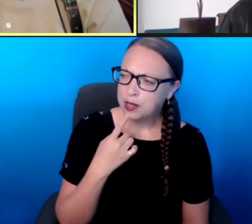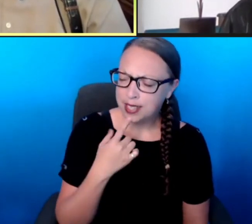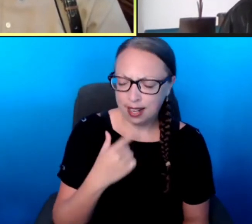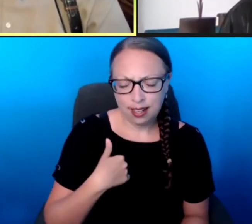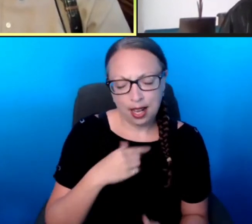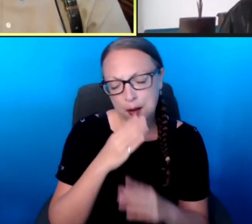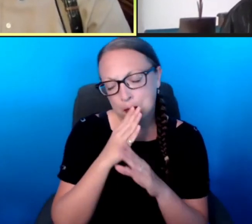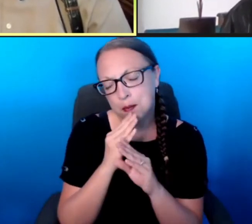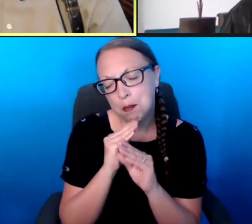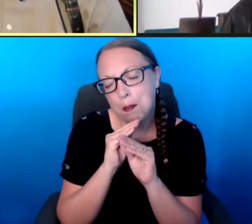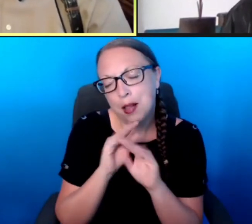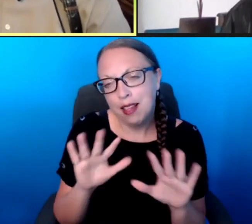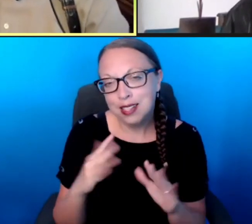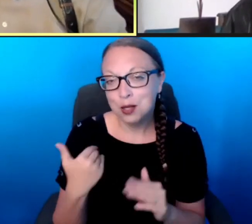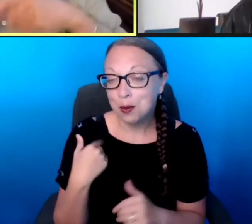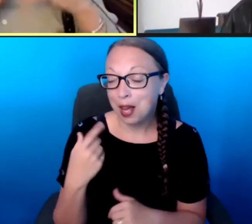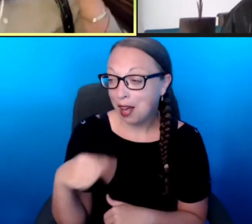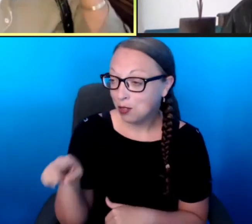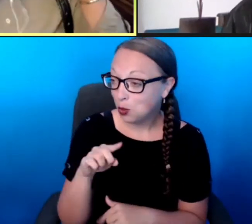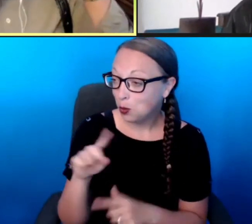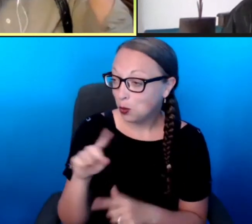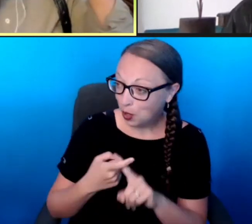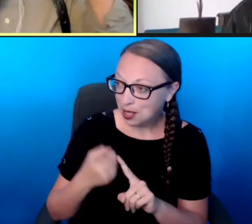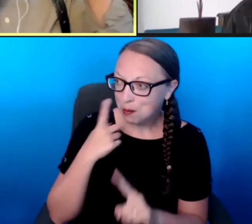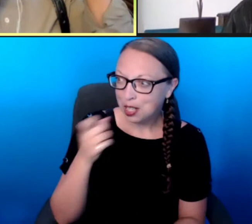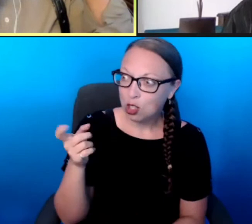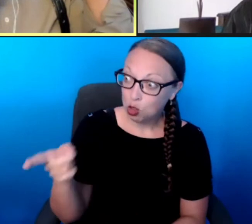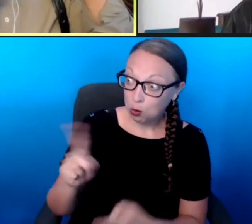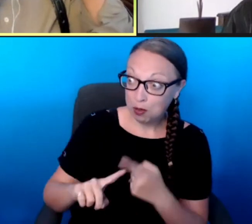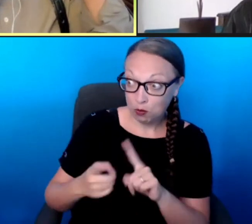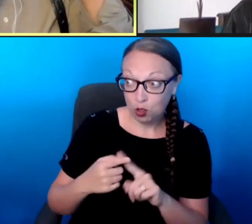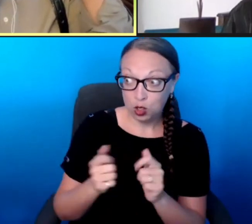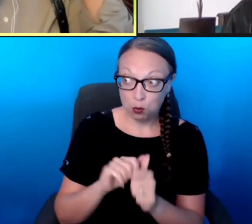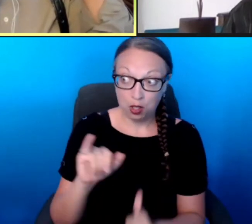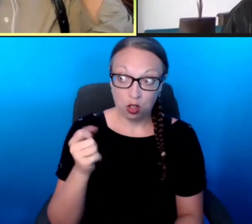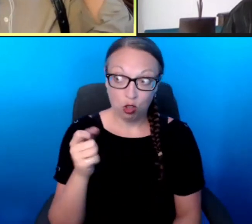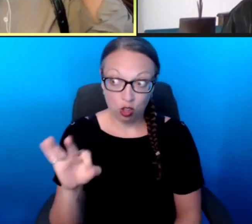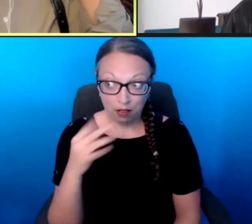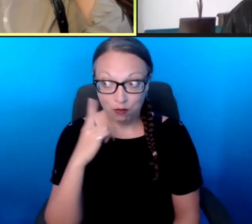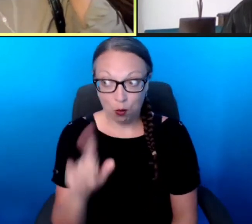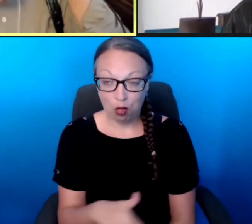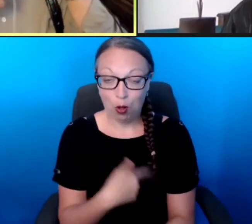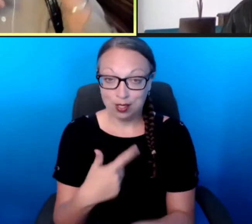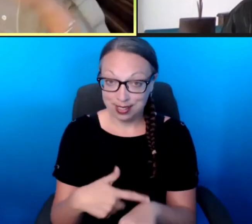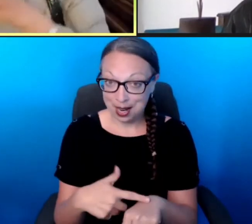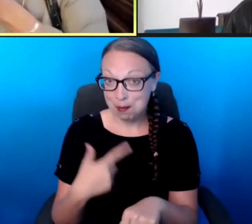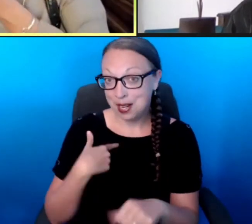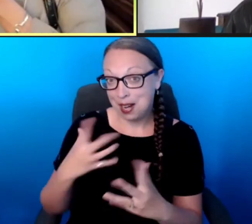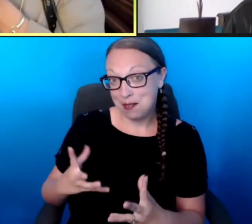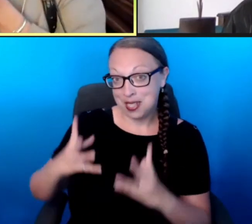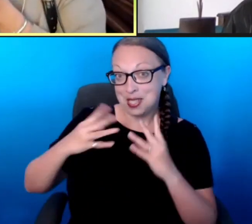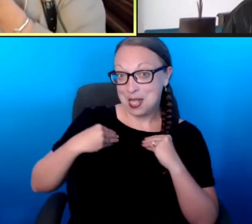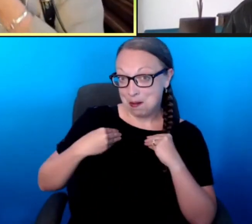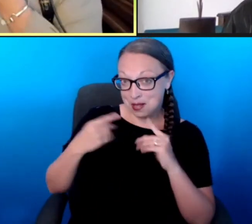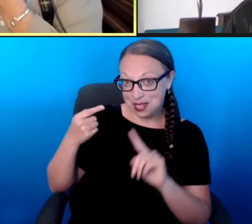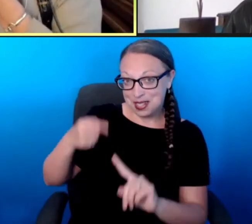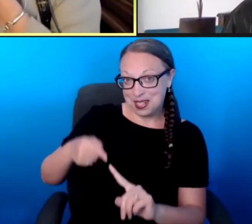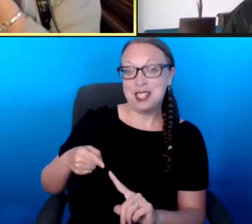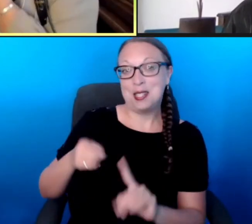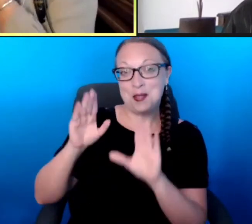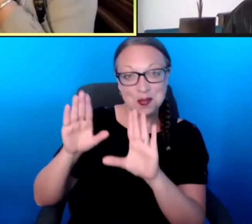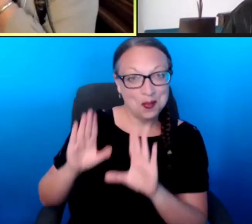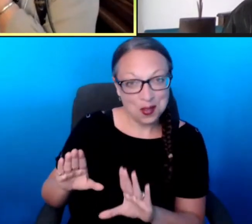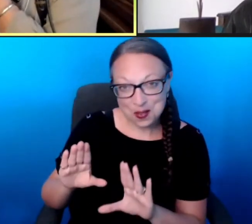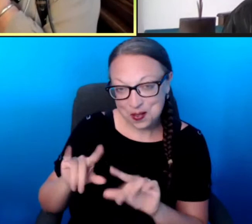have you guys as friends, because you've been friends with Jeff for a long time. And I've said before, I've inherited this wonderful group